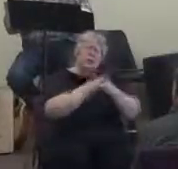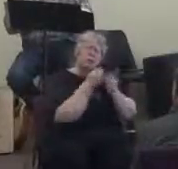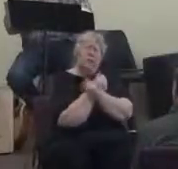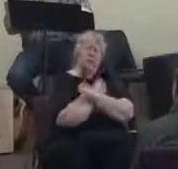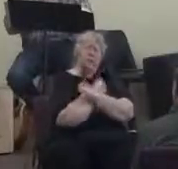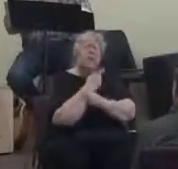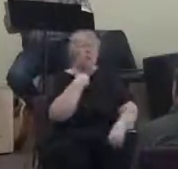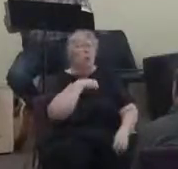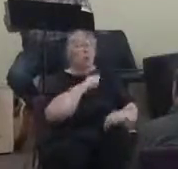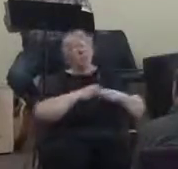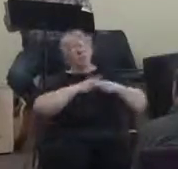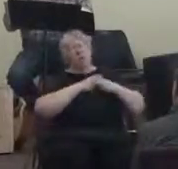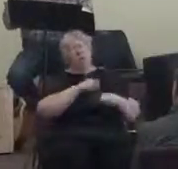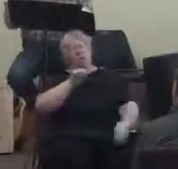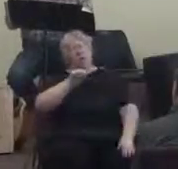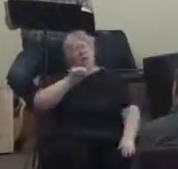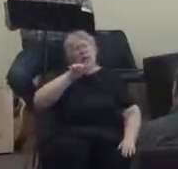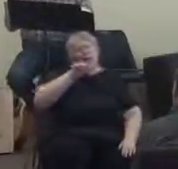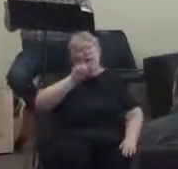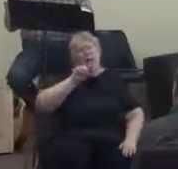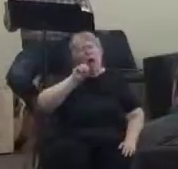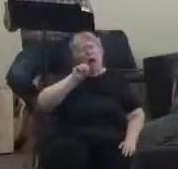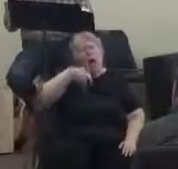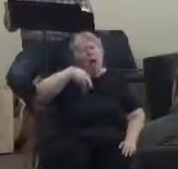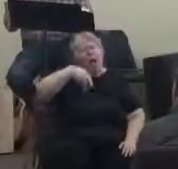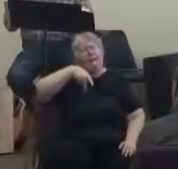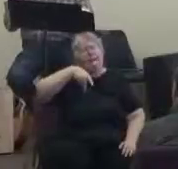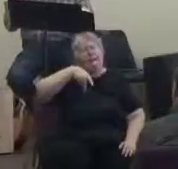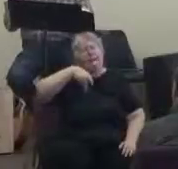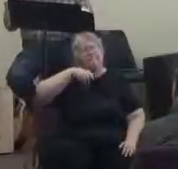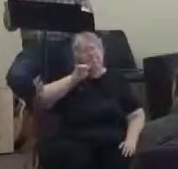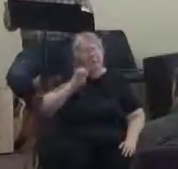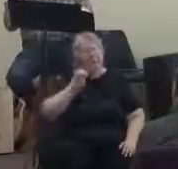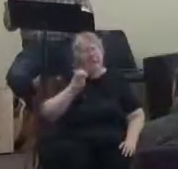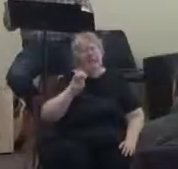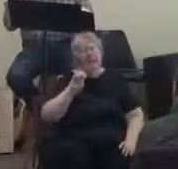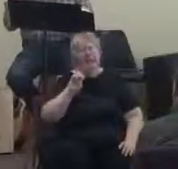it agape love, fatherly love.